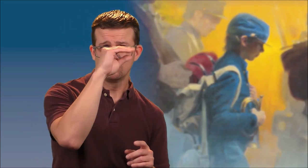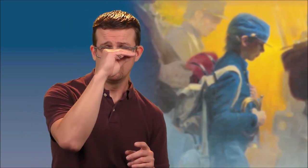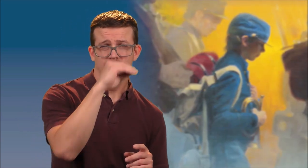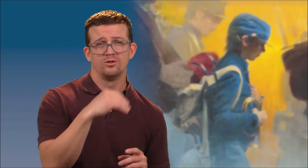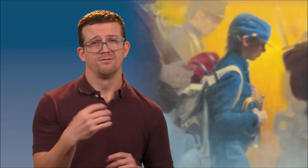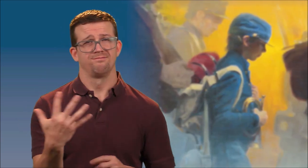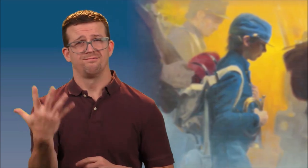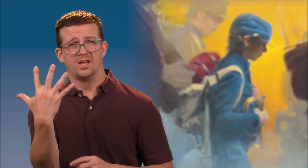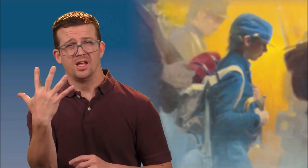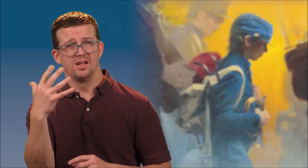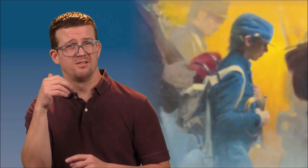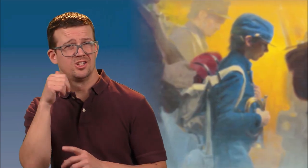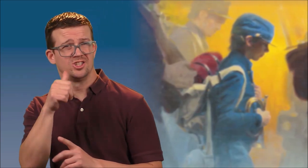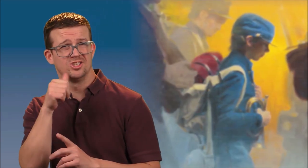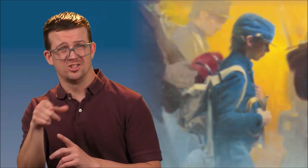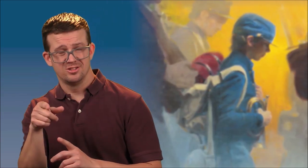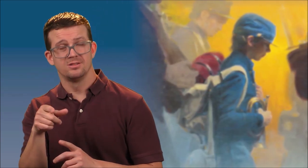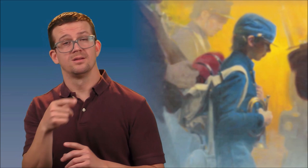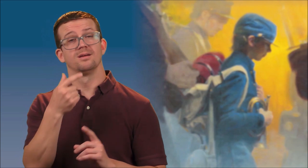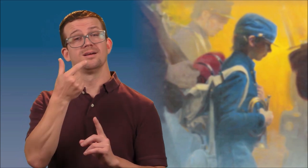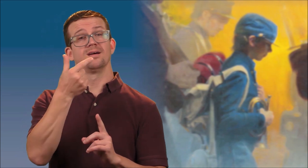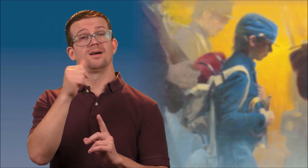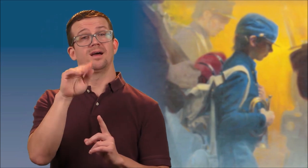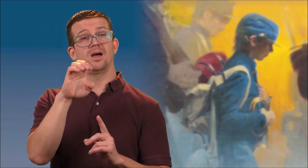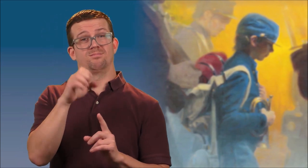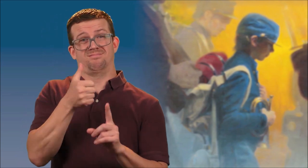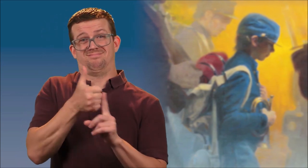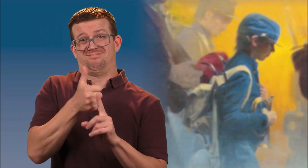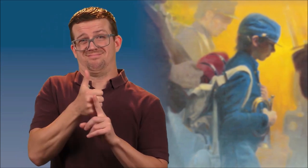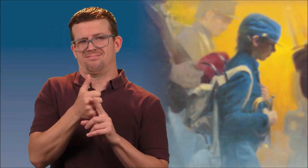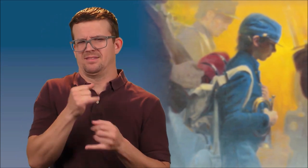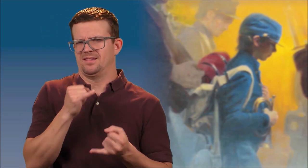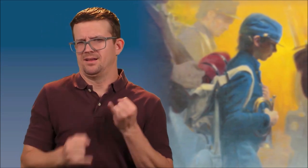Gabe was the youngest in a big Pennsylvania farm family of